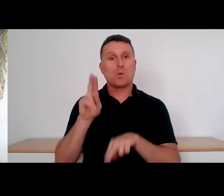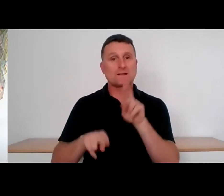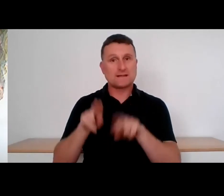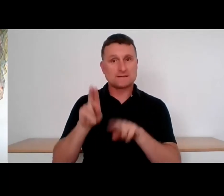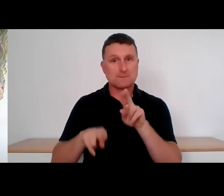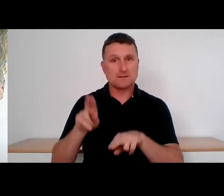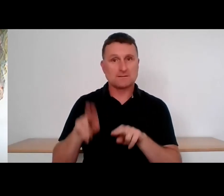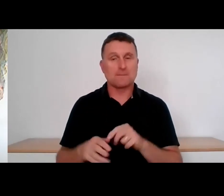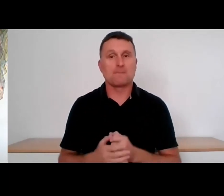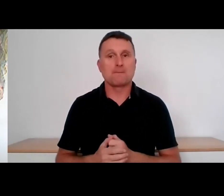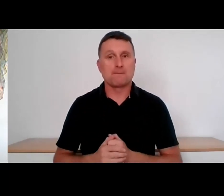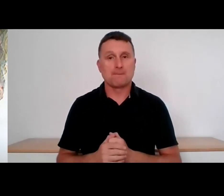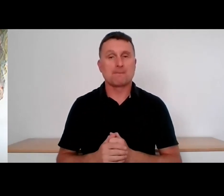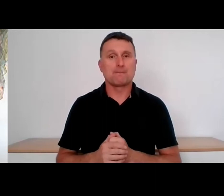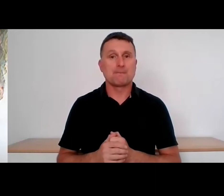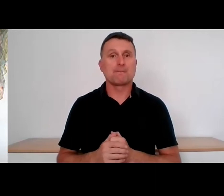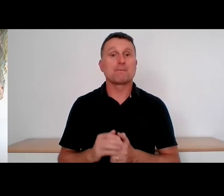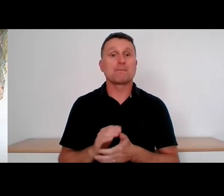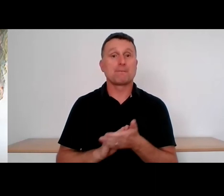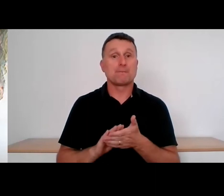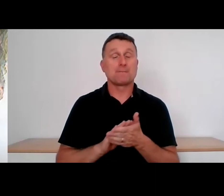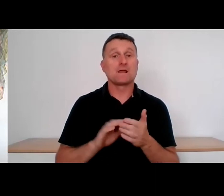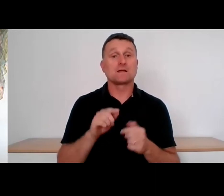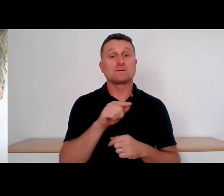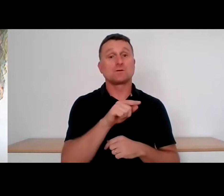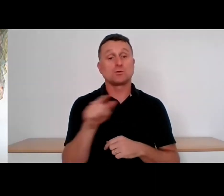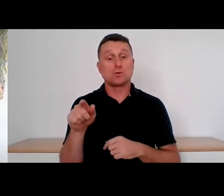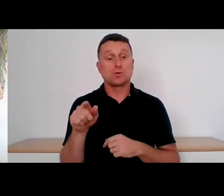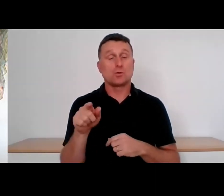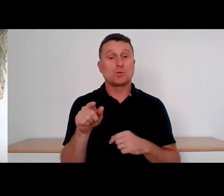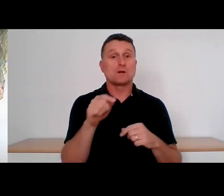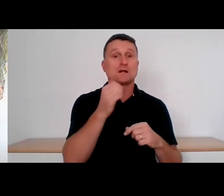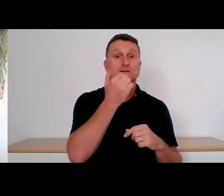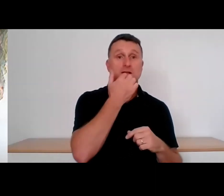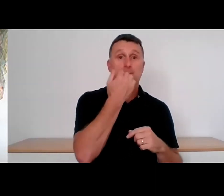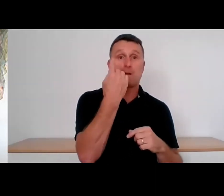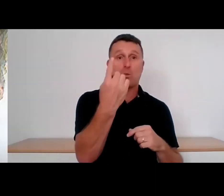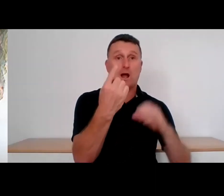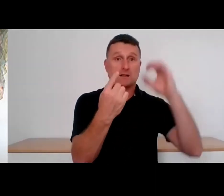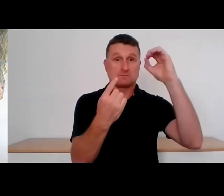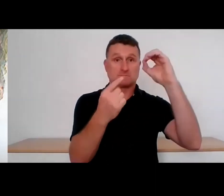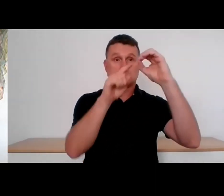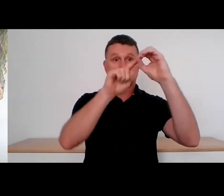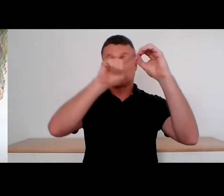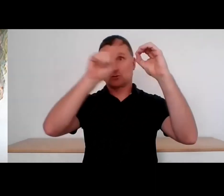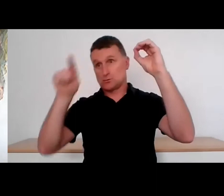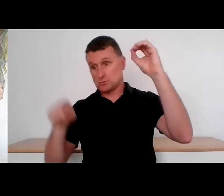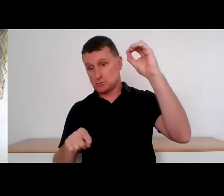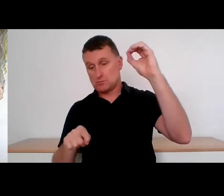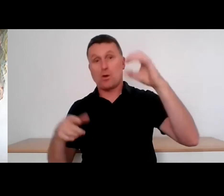Your aim is to draw a line from where you are, stage 1, to where you want to be, stage